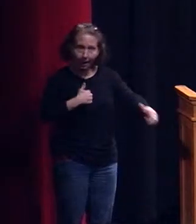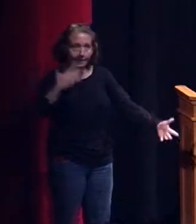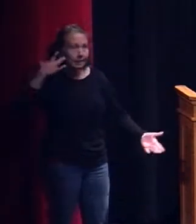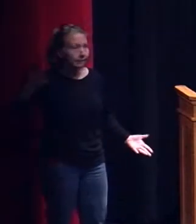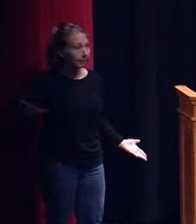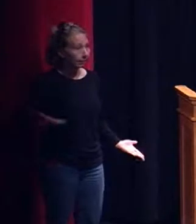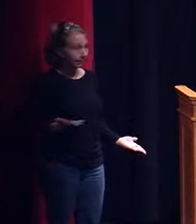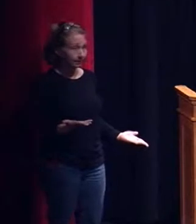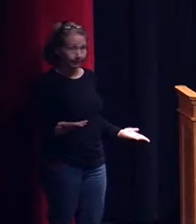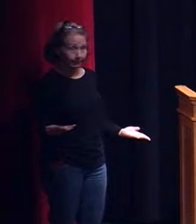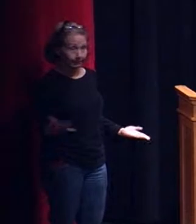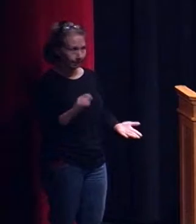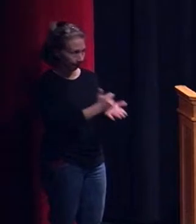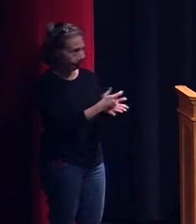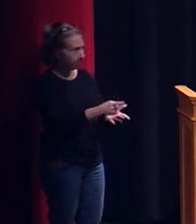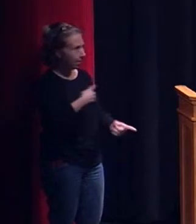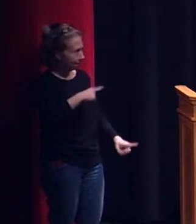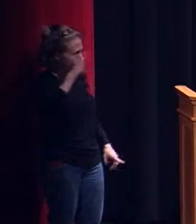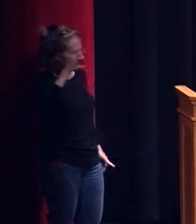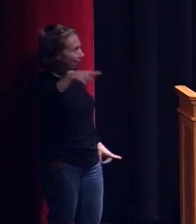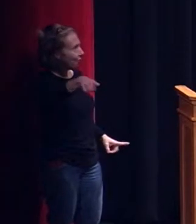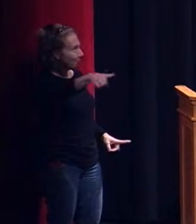sound?